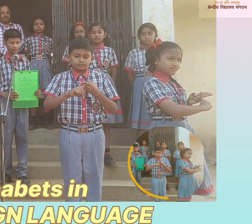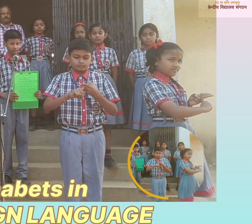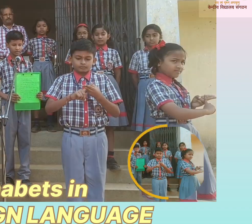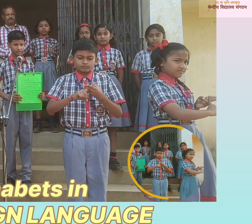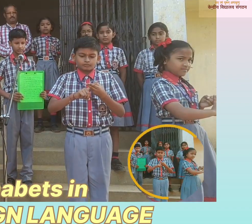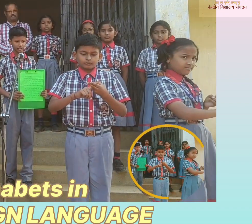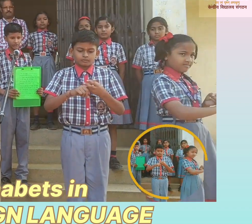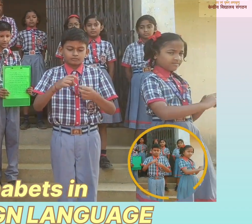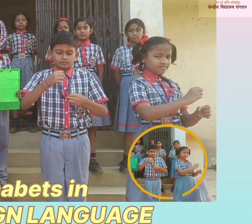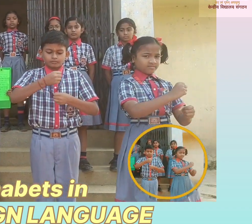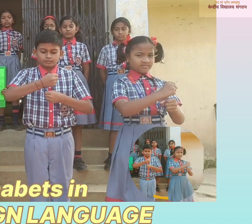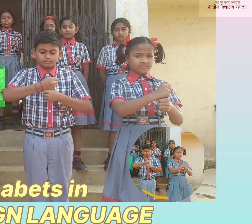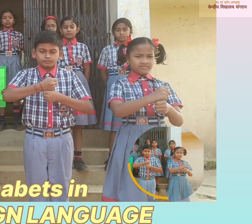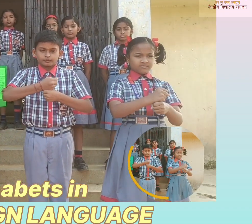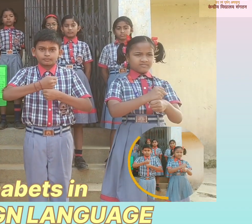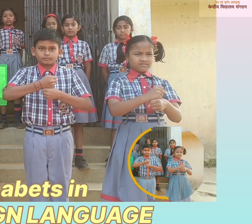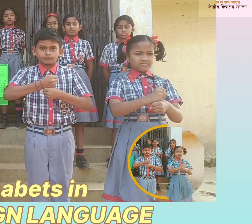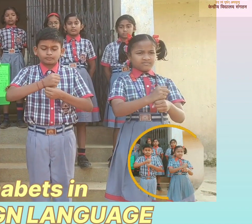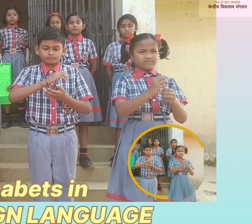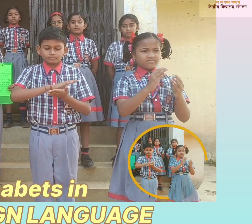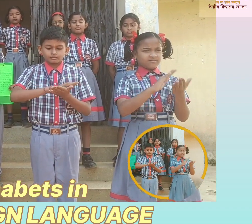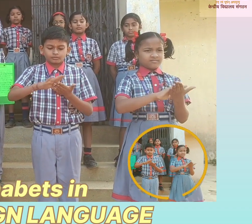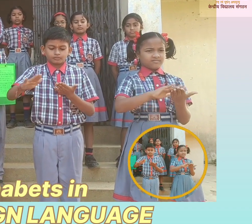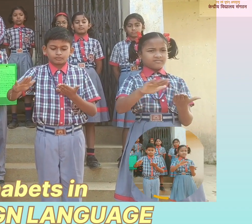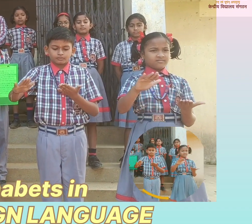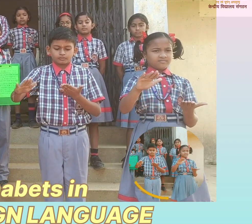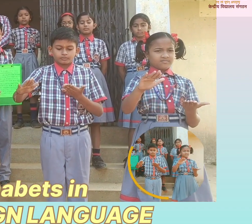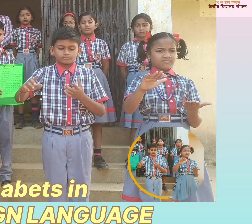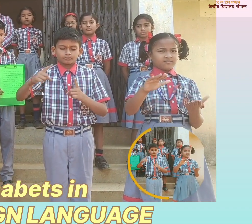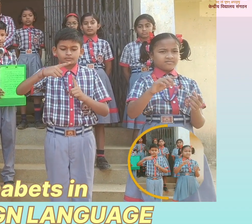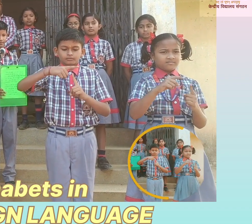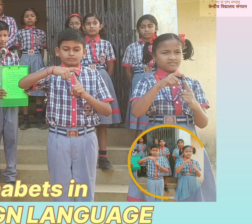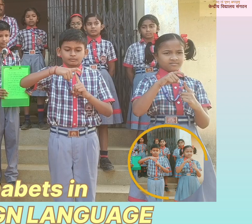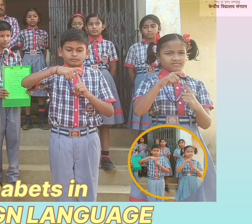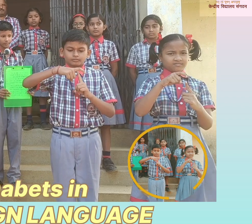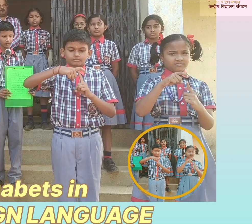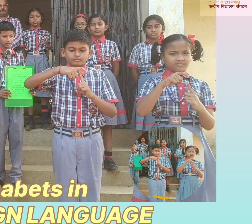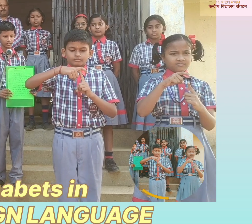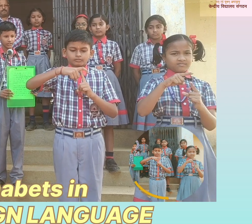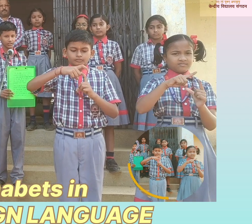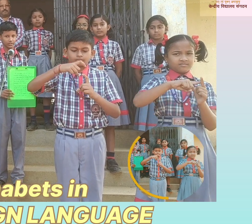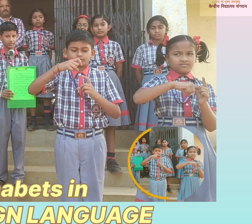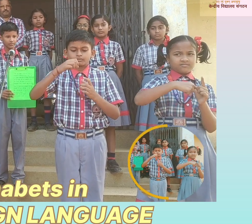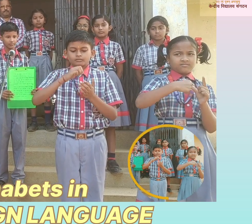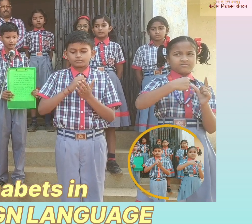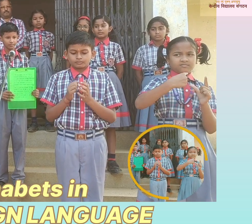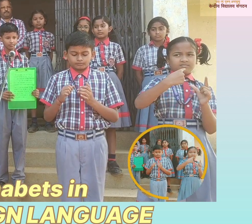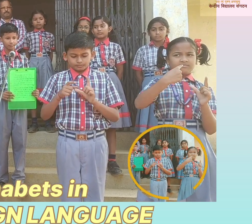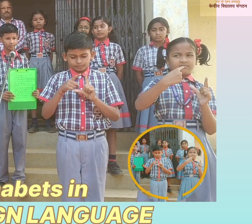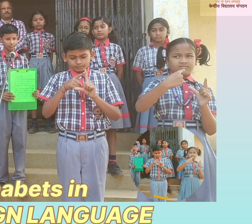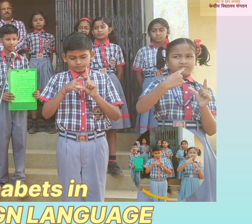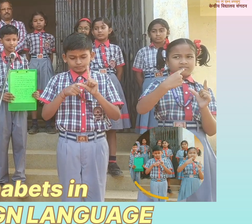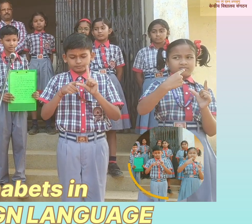F G H I J